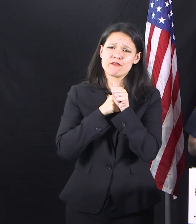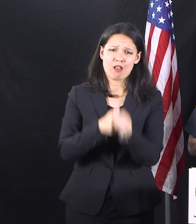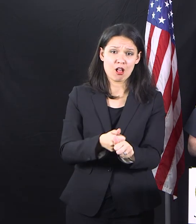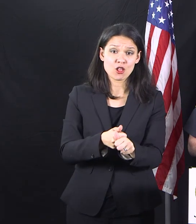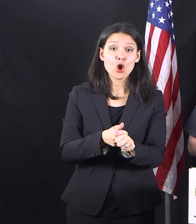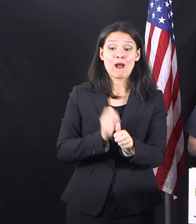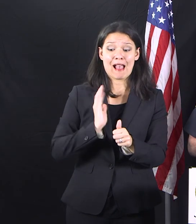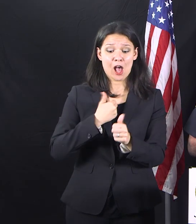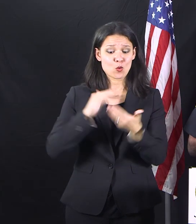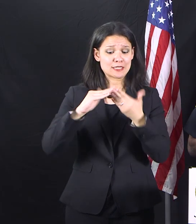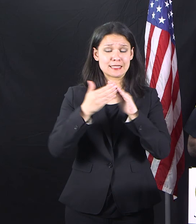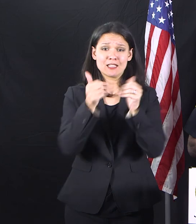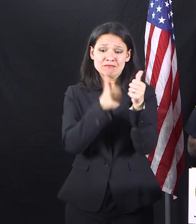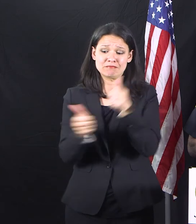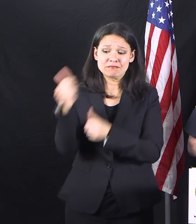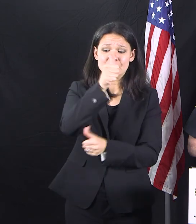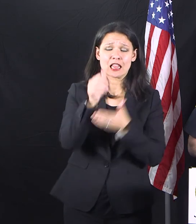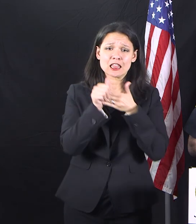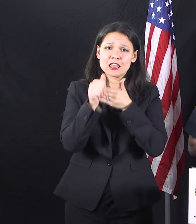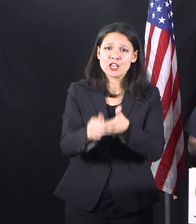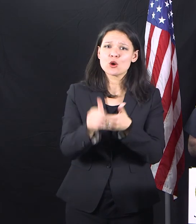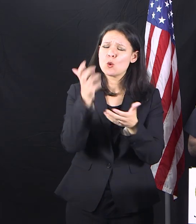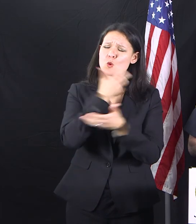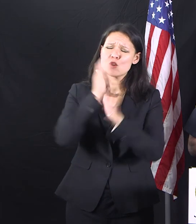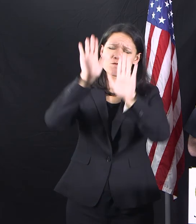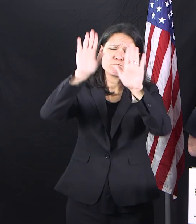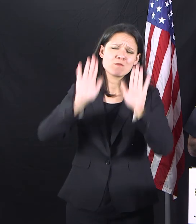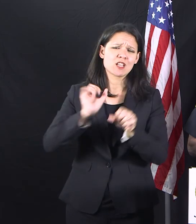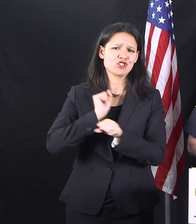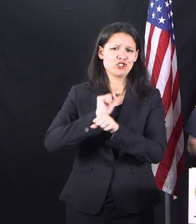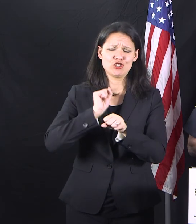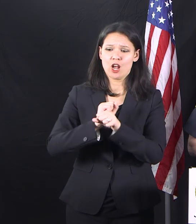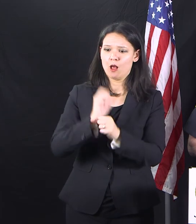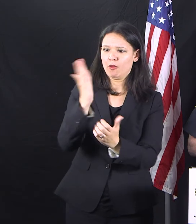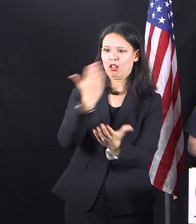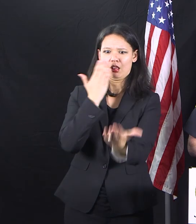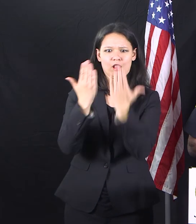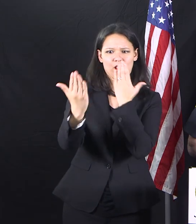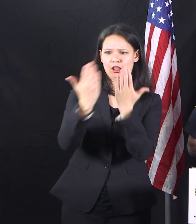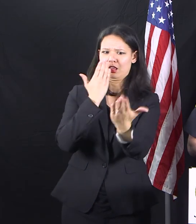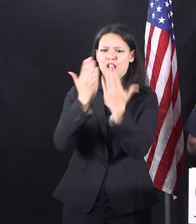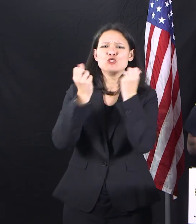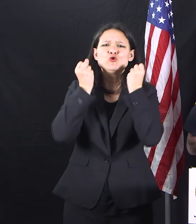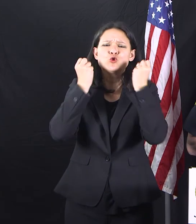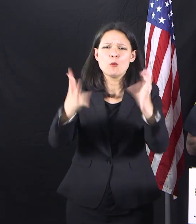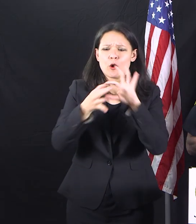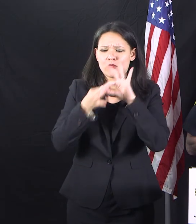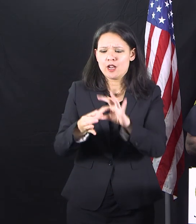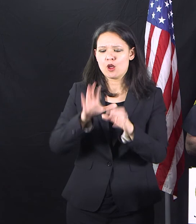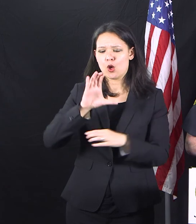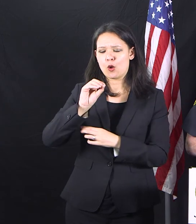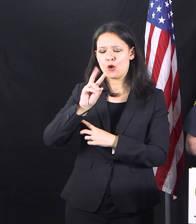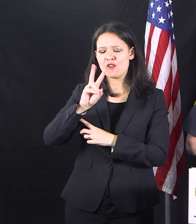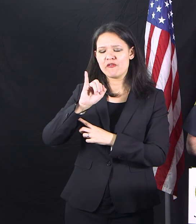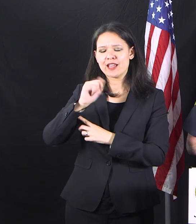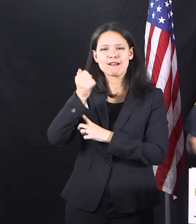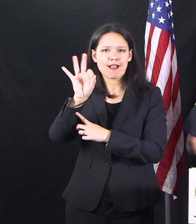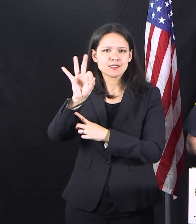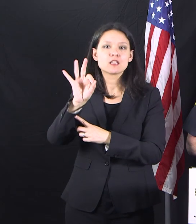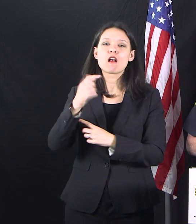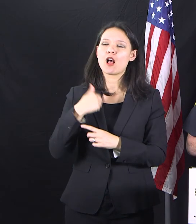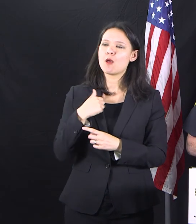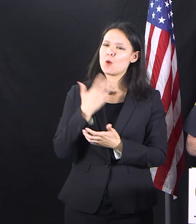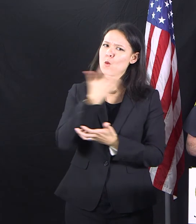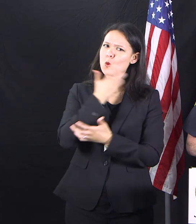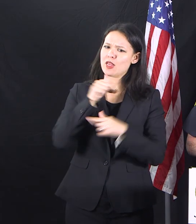city leaders are doing in addressing all these different issues coming at them related to COVID-19. But I've never been more proud to be